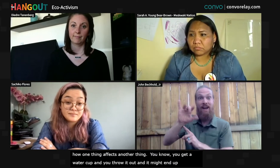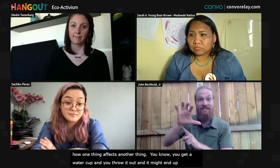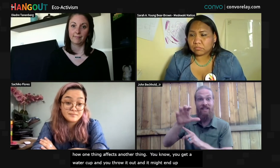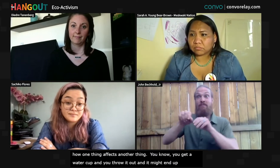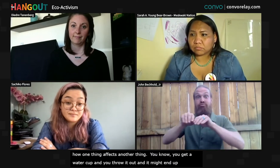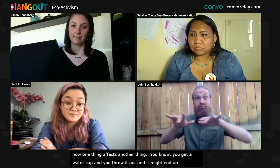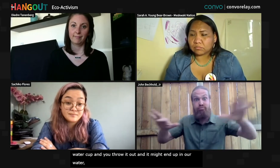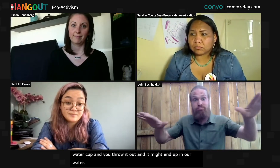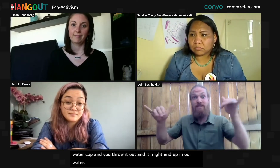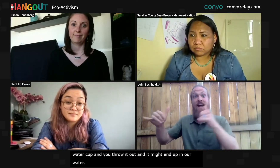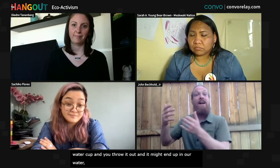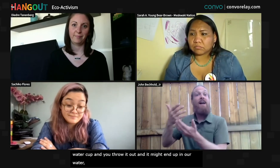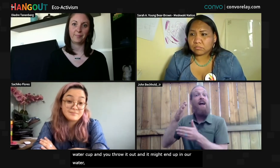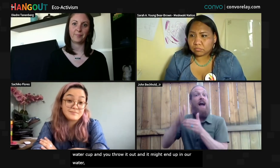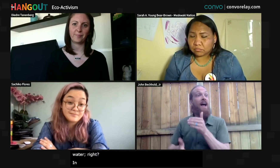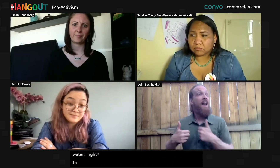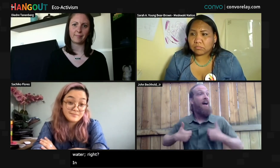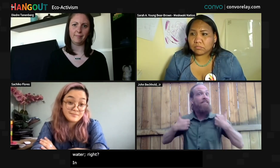So it's a chain reaction.